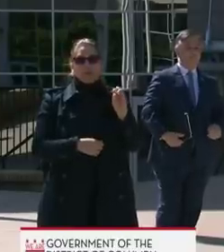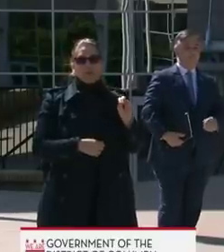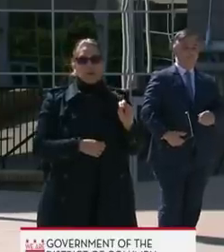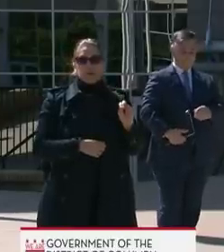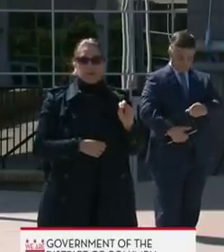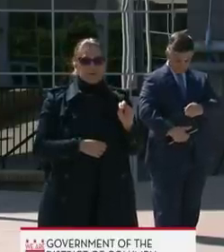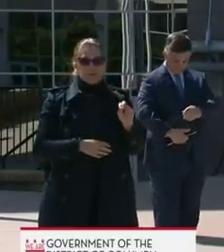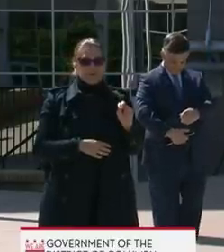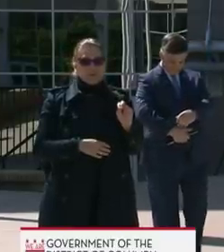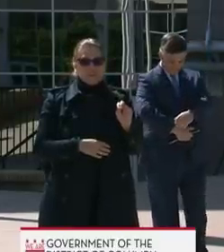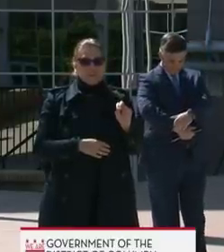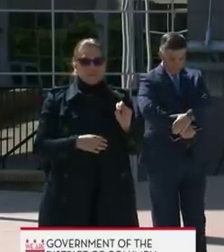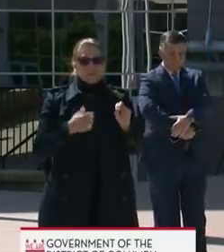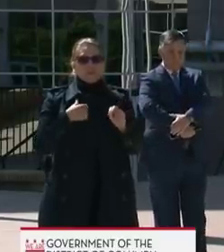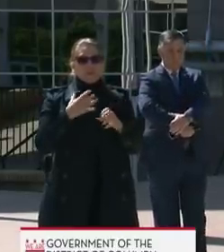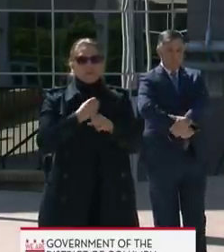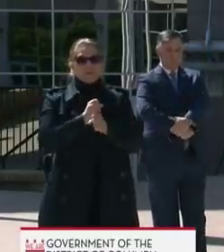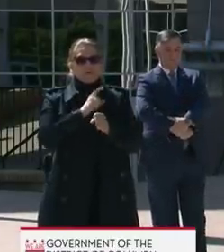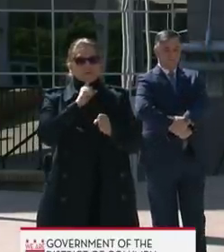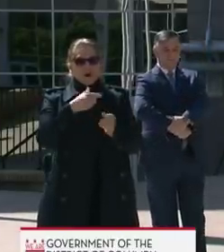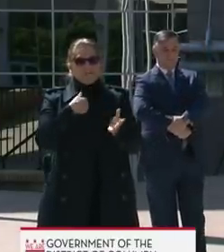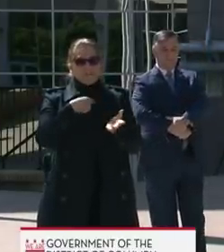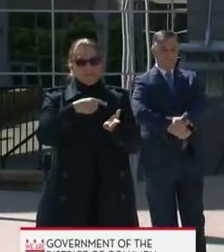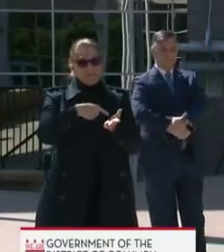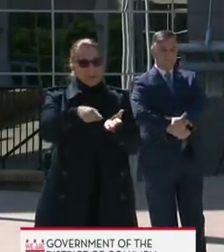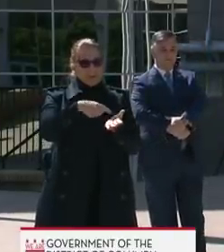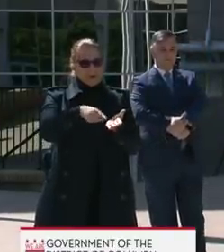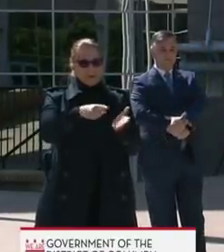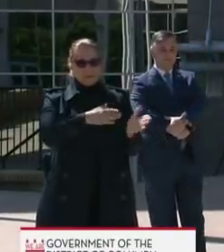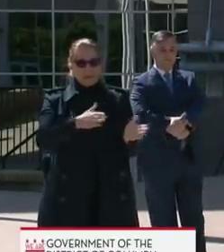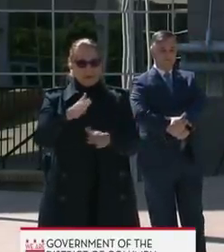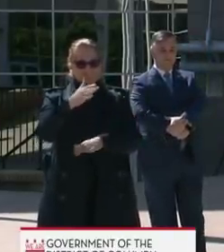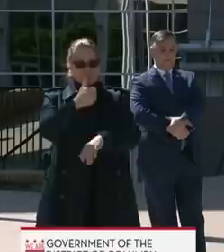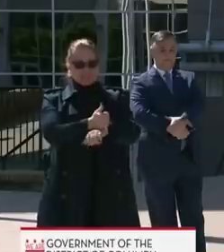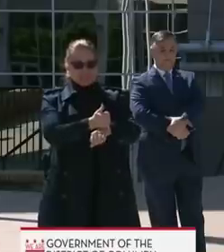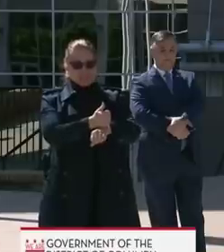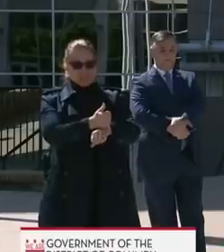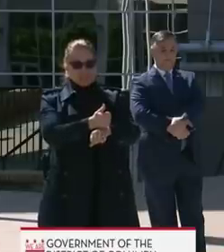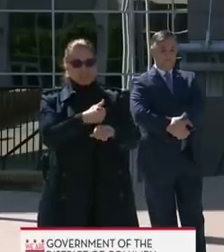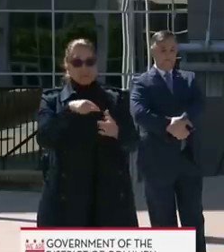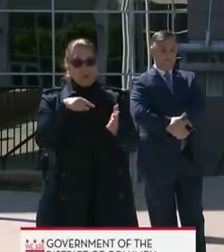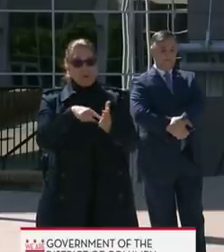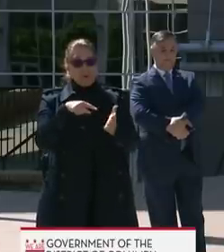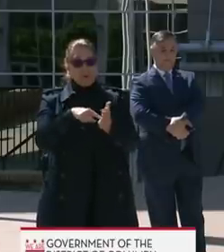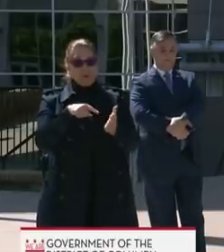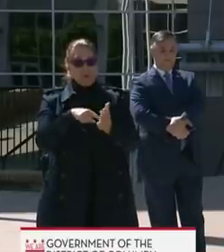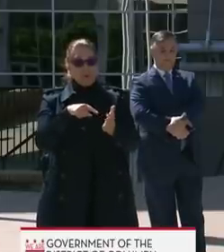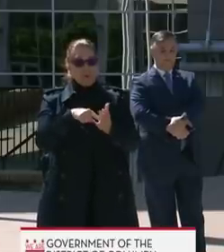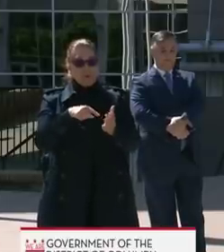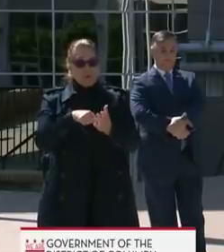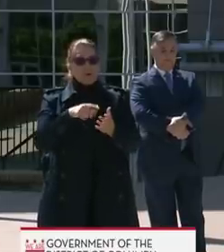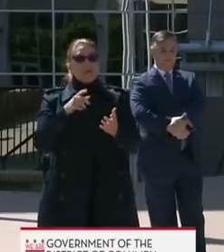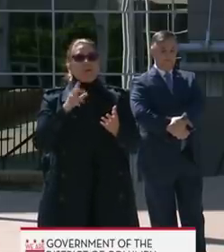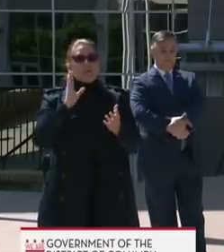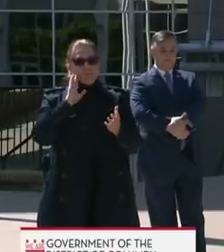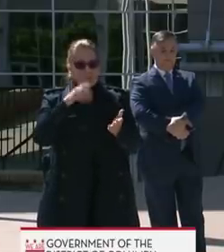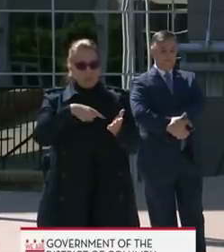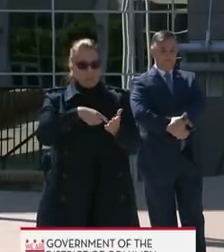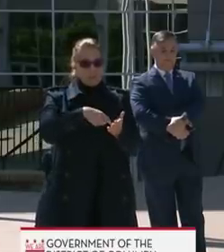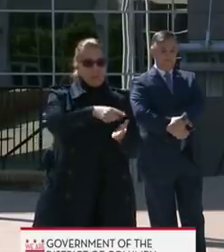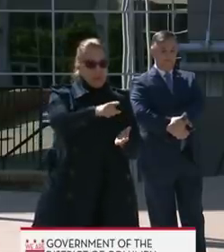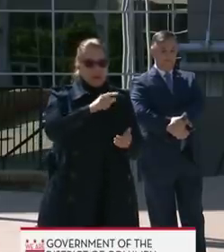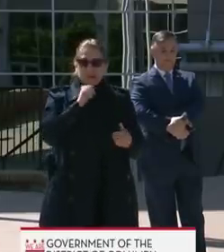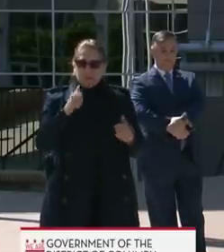out so that the debt, which is owed, is paid, but during this time where incomes are